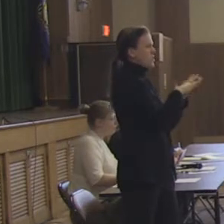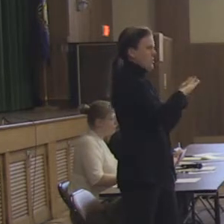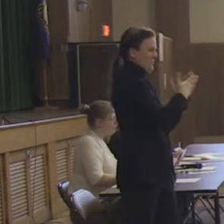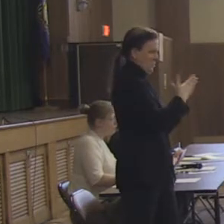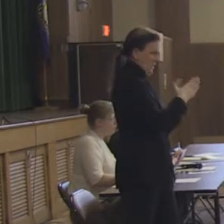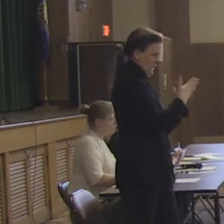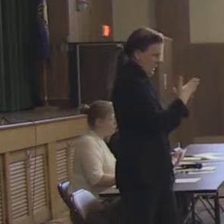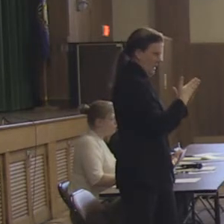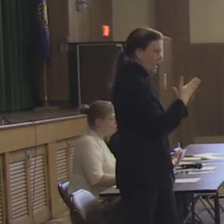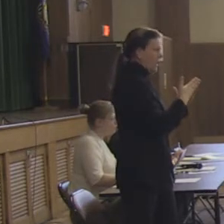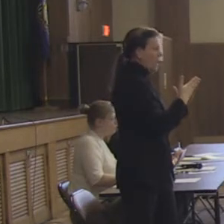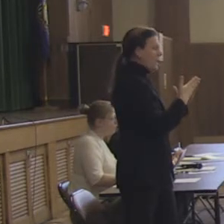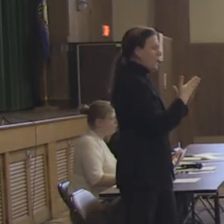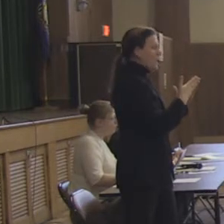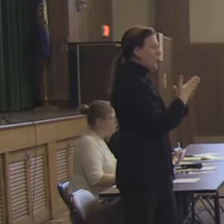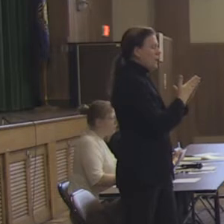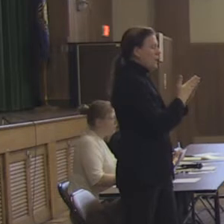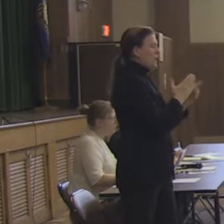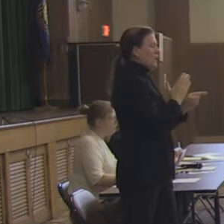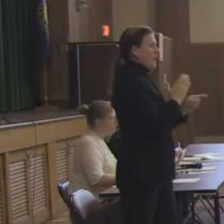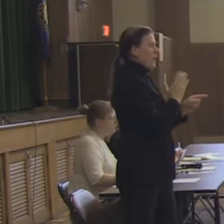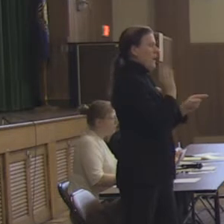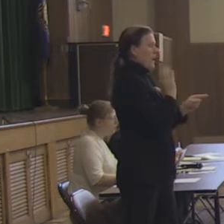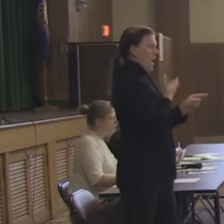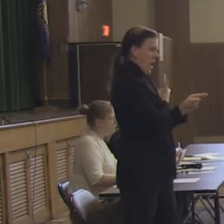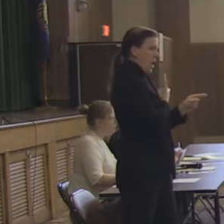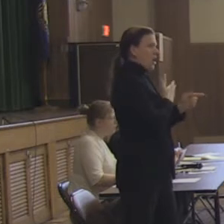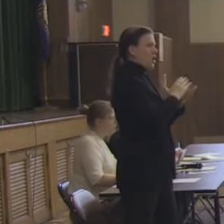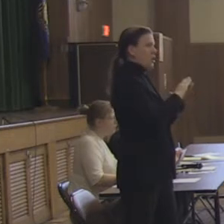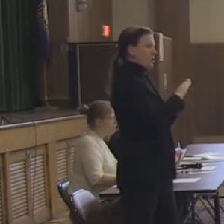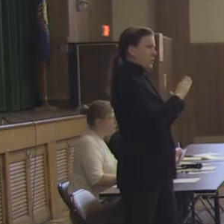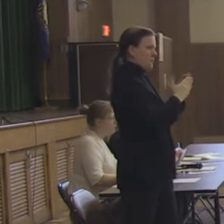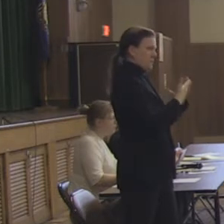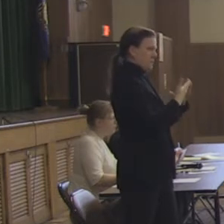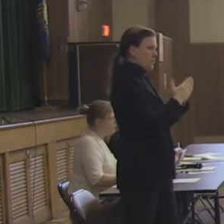how significant it is